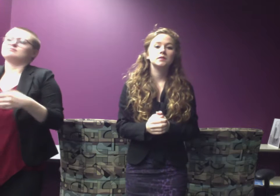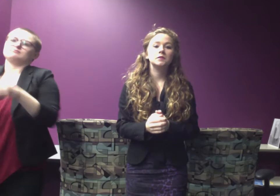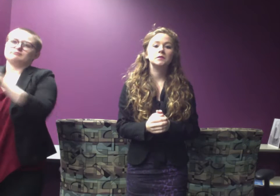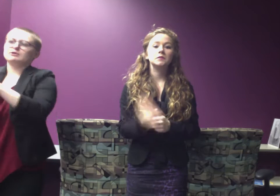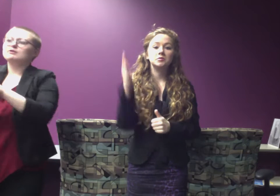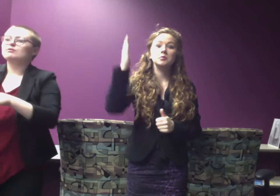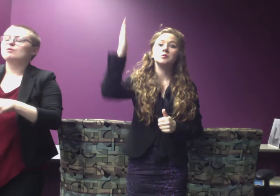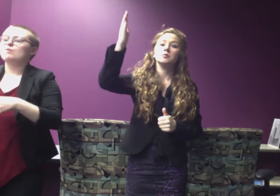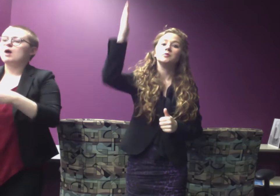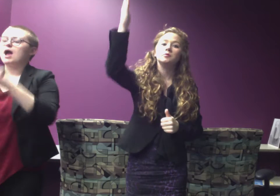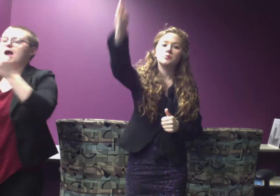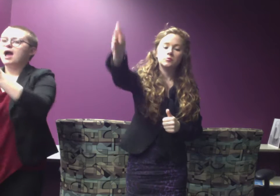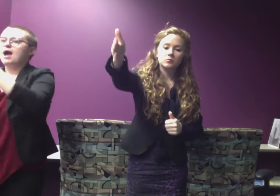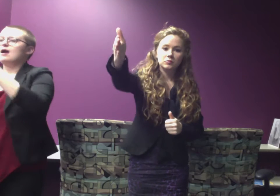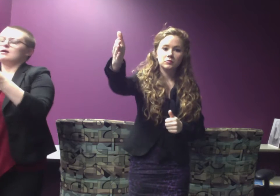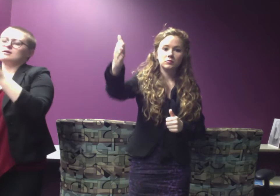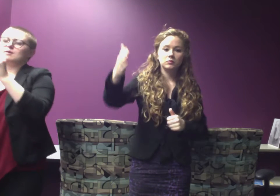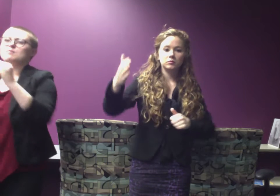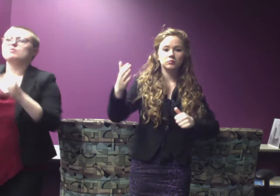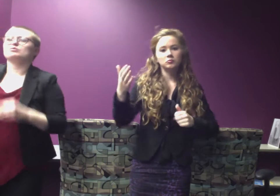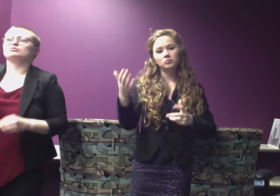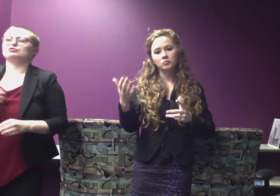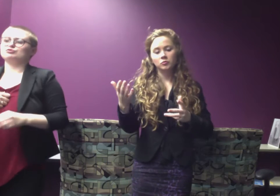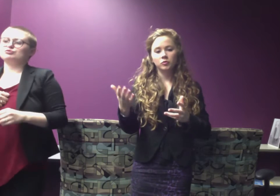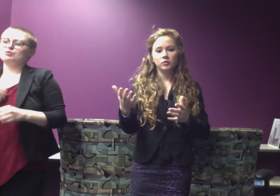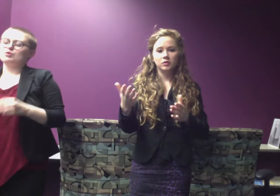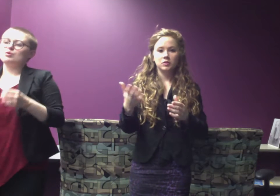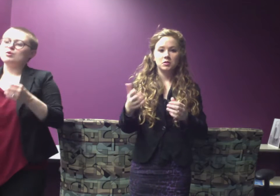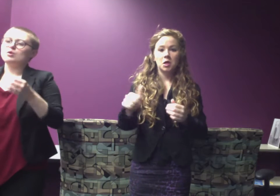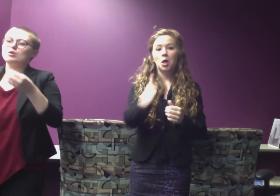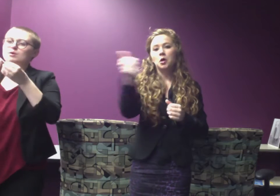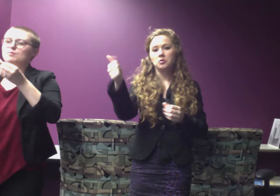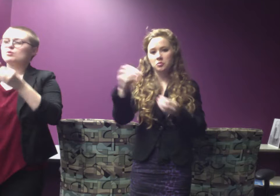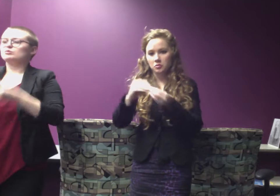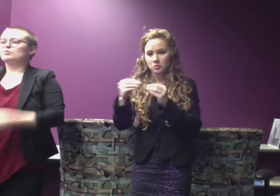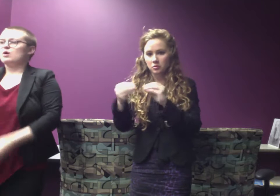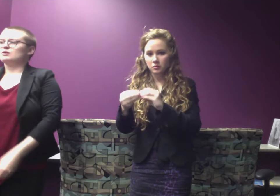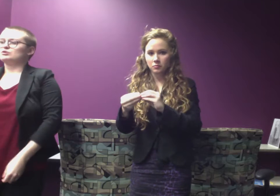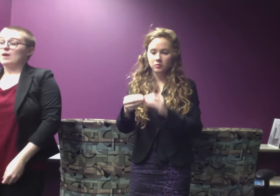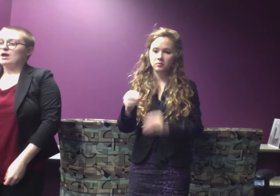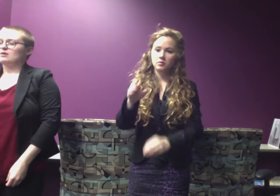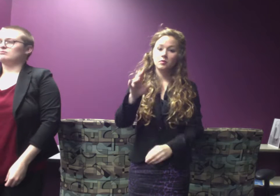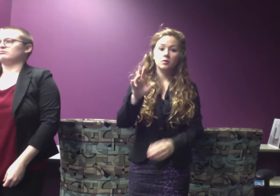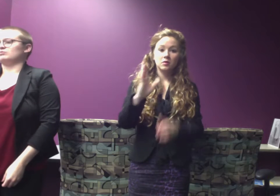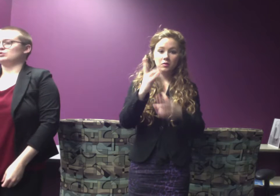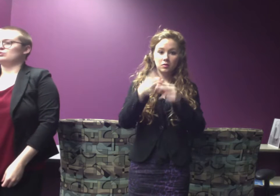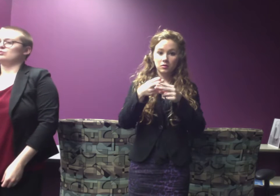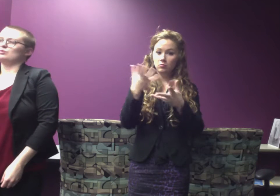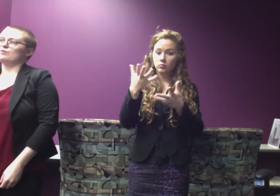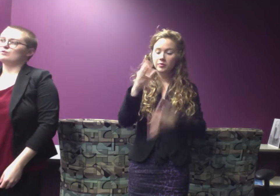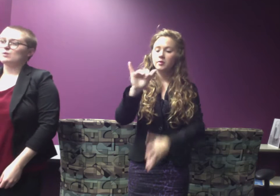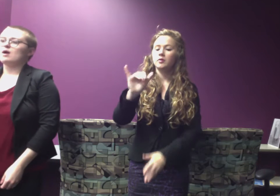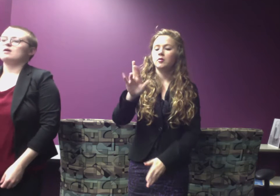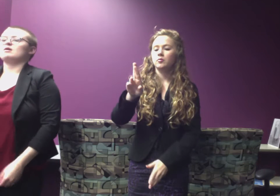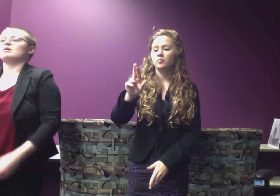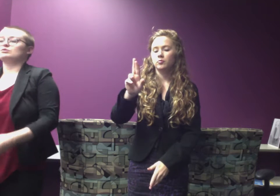like √2, √3, numbers like that, which are called irrational numbers. We will be able to find the